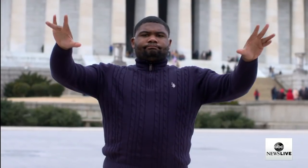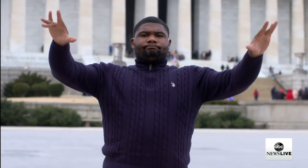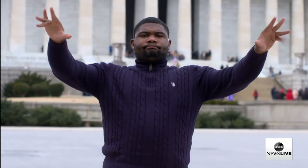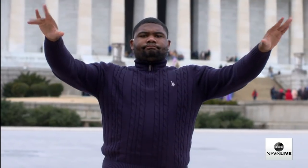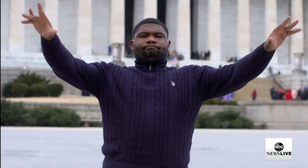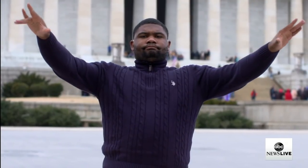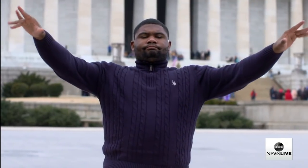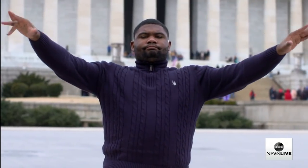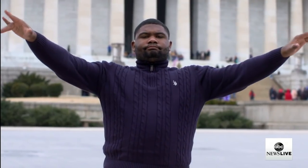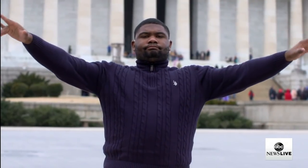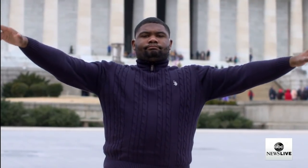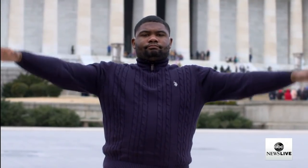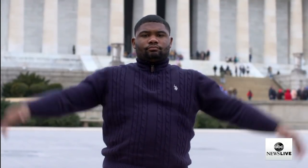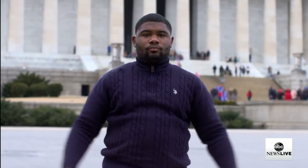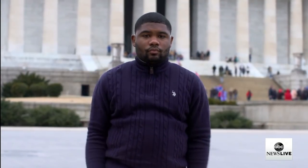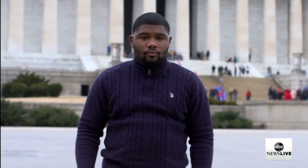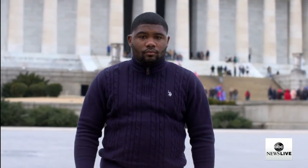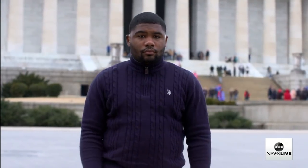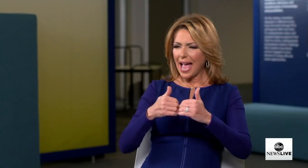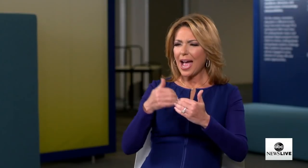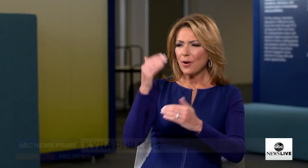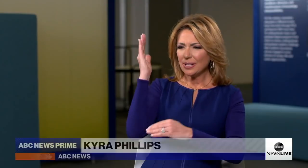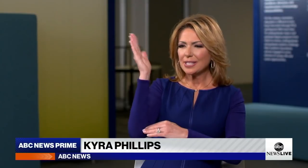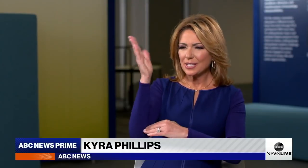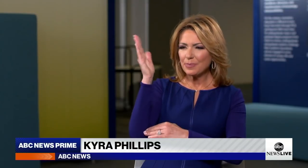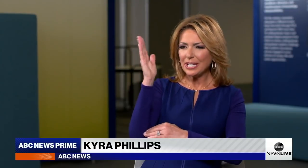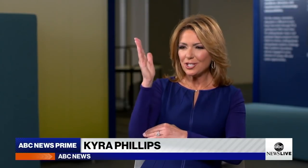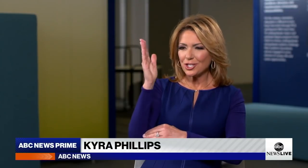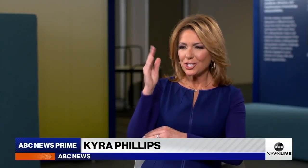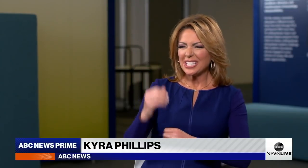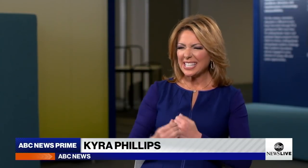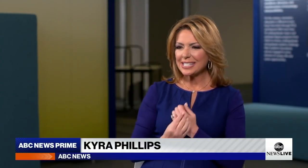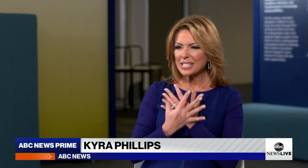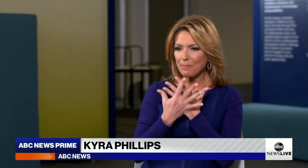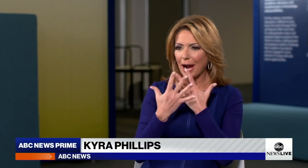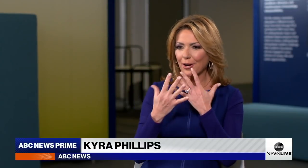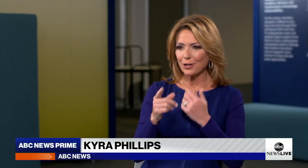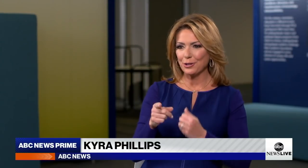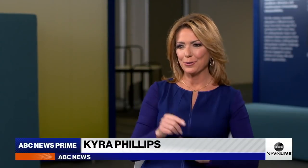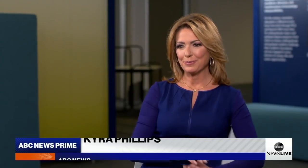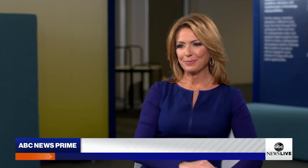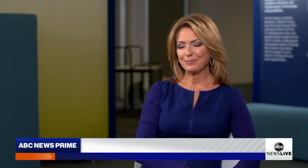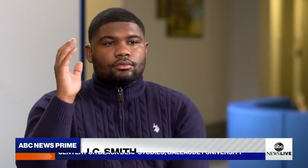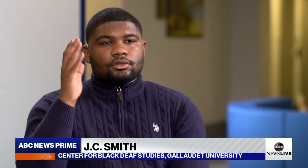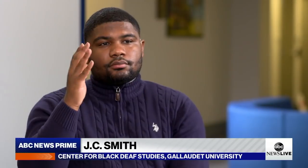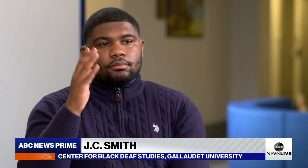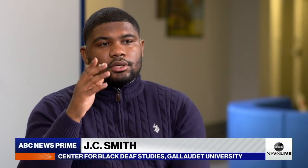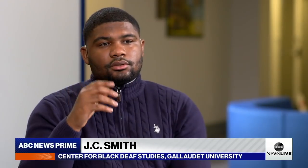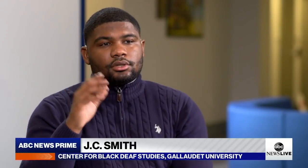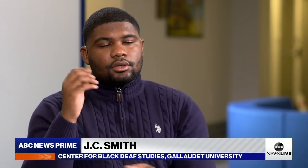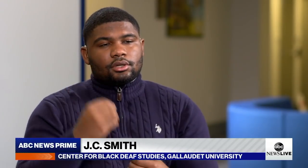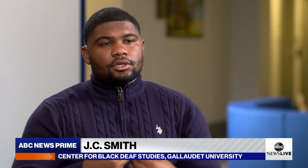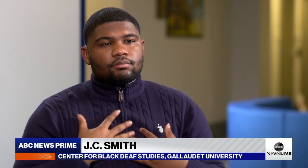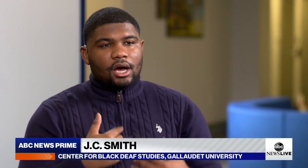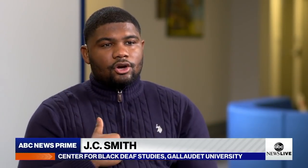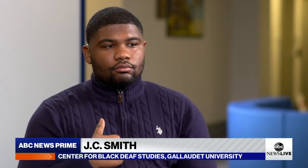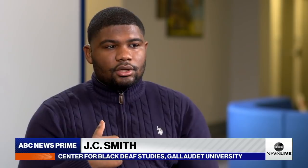it's been a long time coming. How did the speech inspire you? Well, the speech